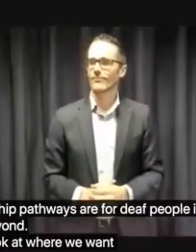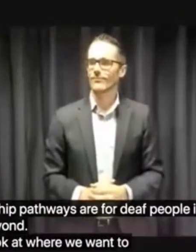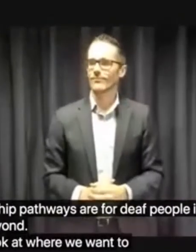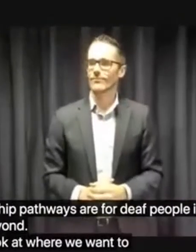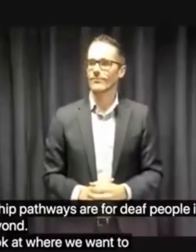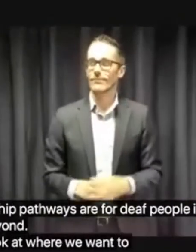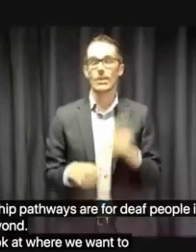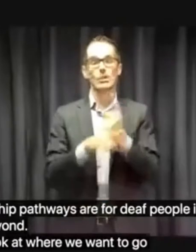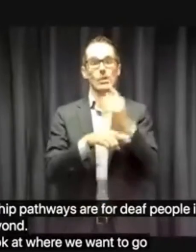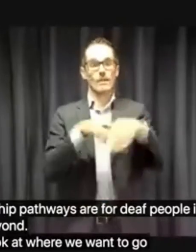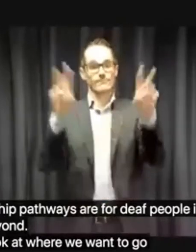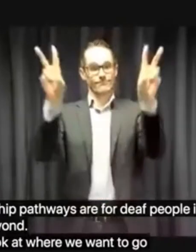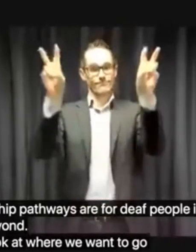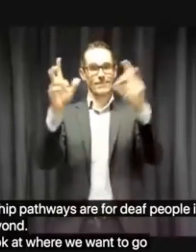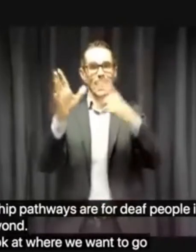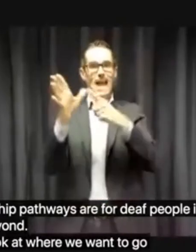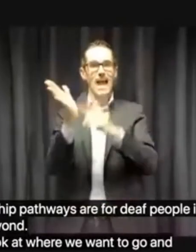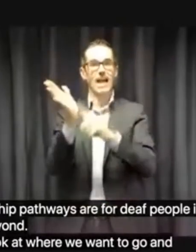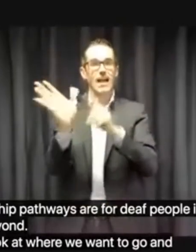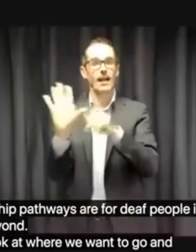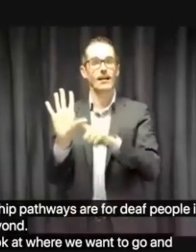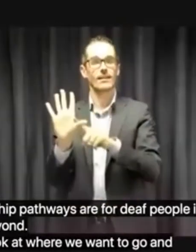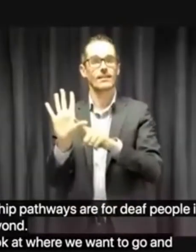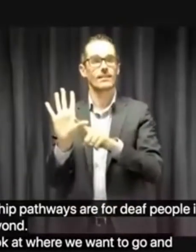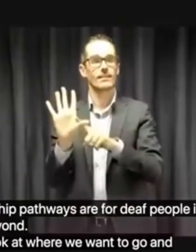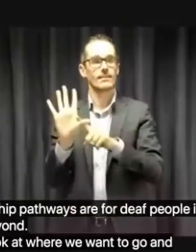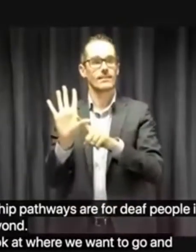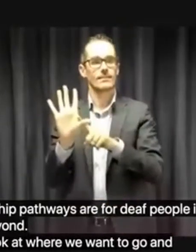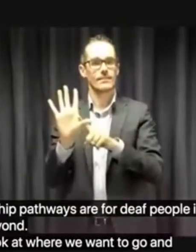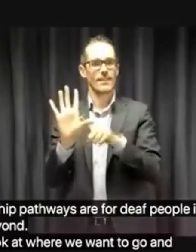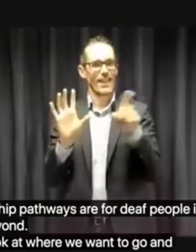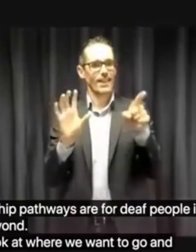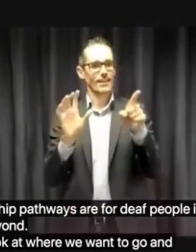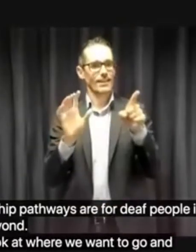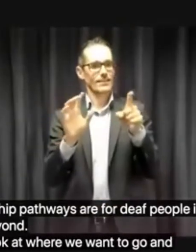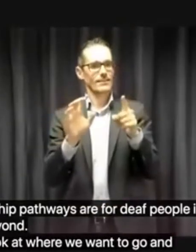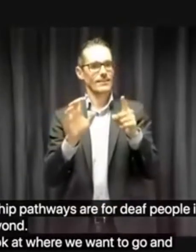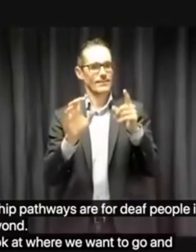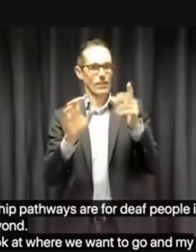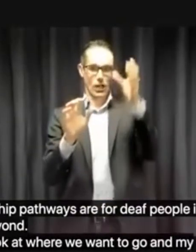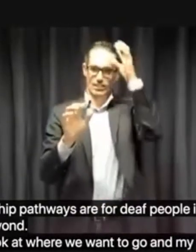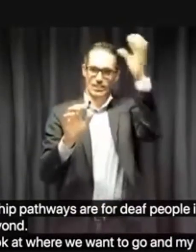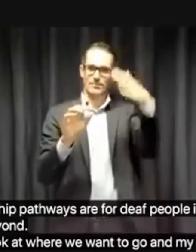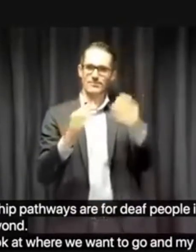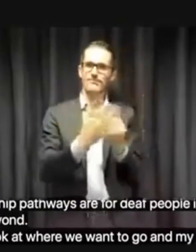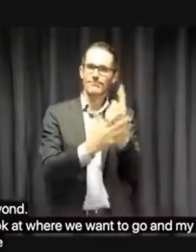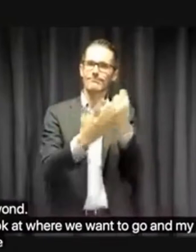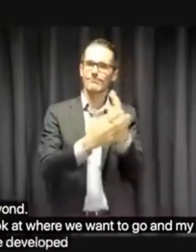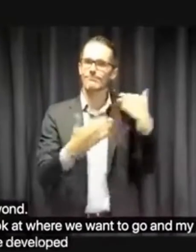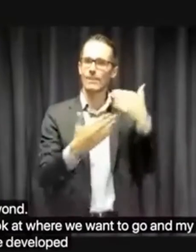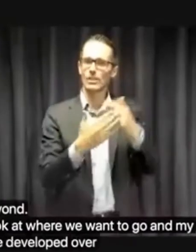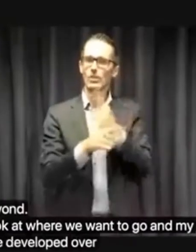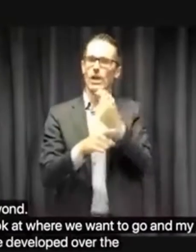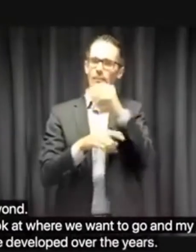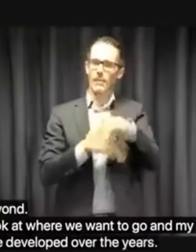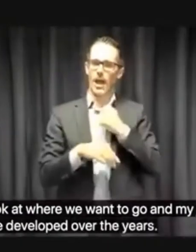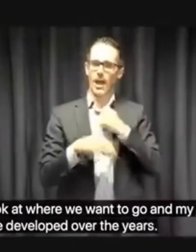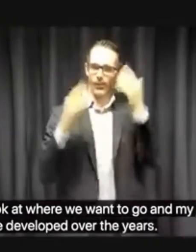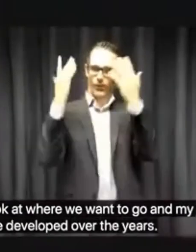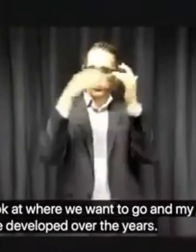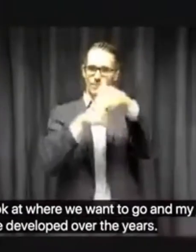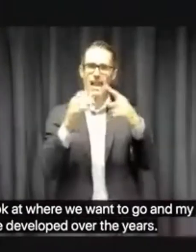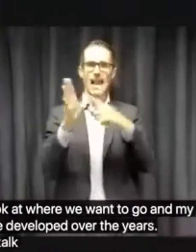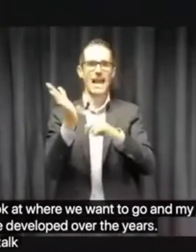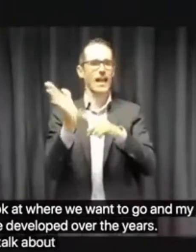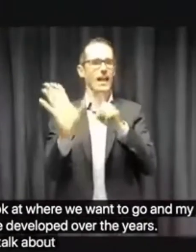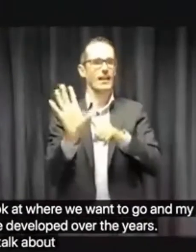my own journey as a deaf person and how I developed that. I'll also talk about the ally concept, which has cropped up a